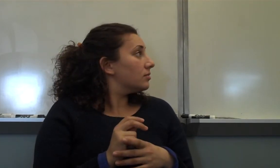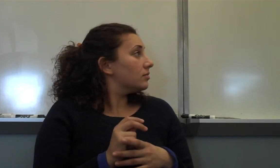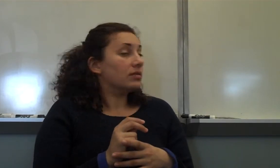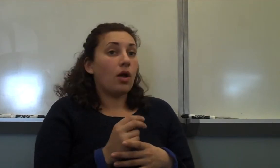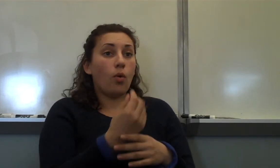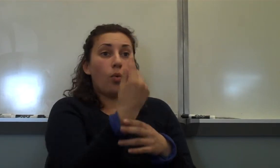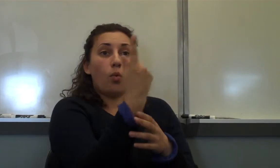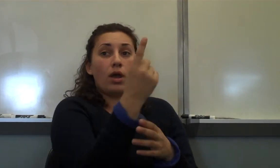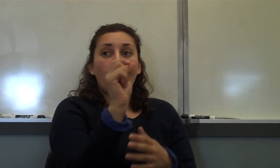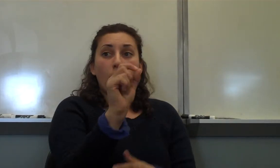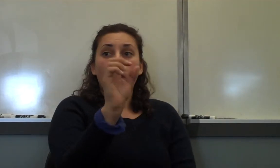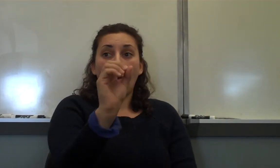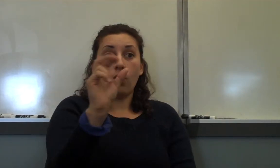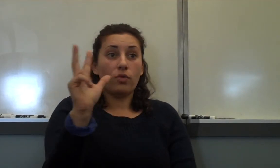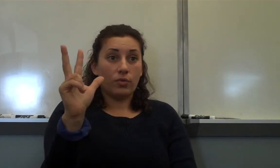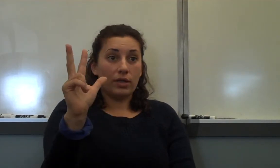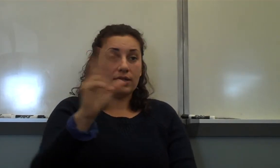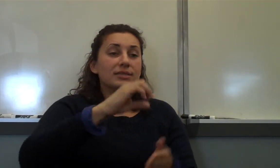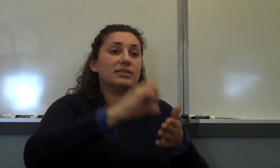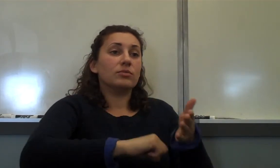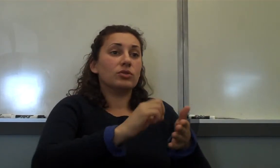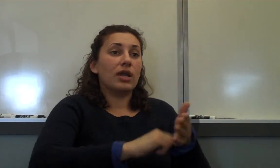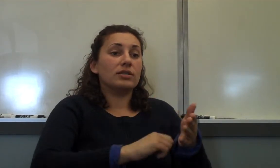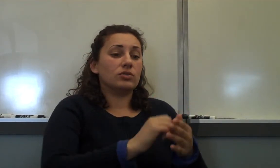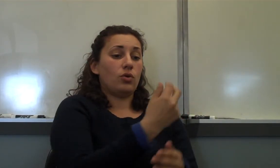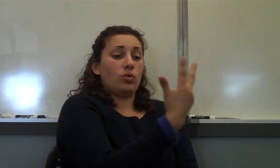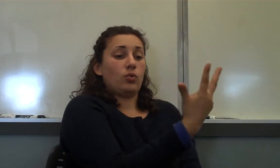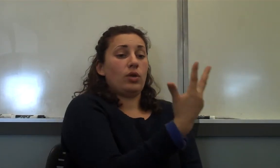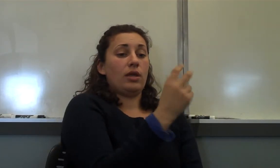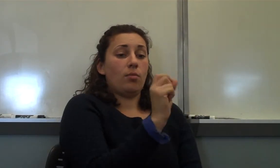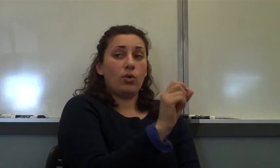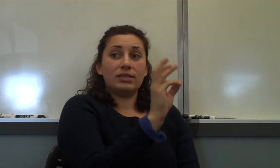1.03 from the 3.62 will tell you why.